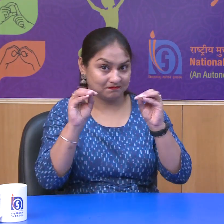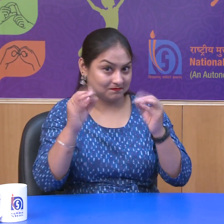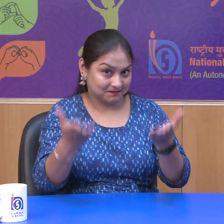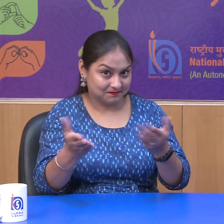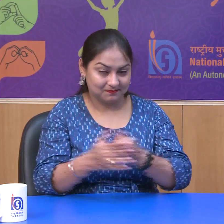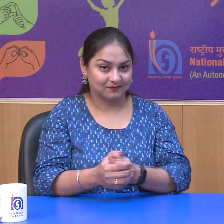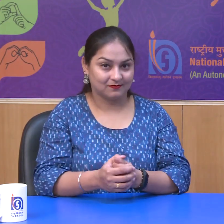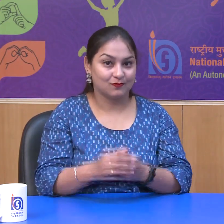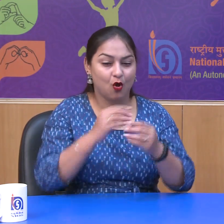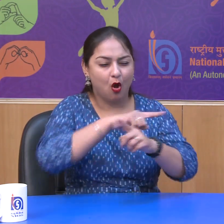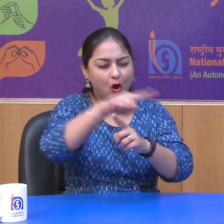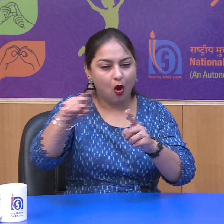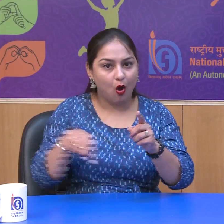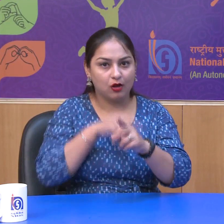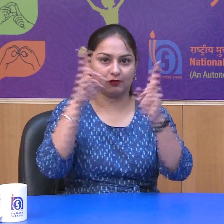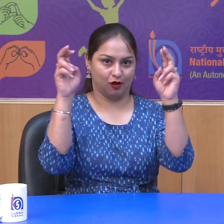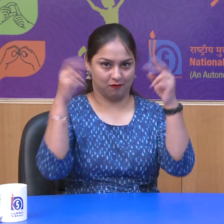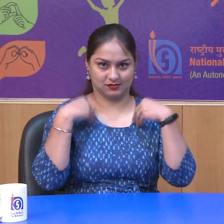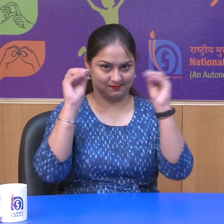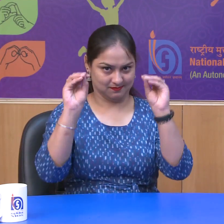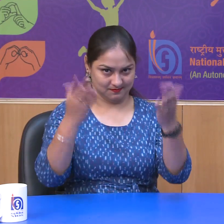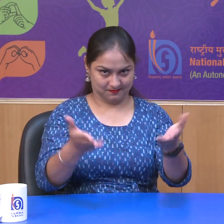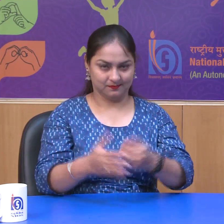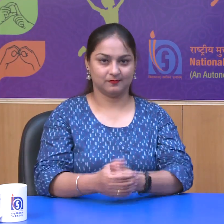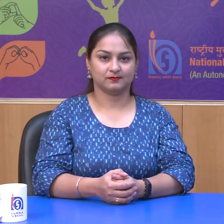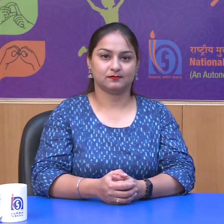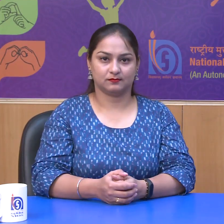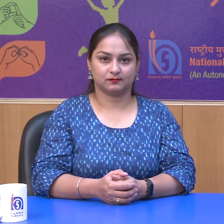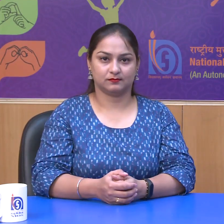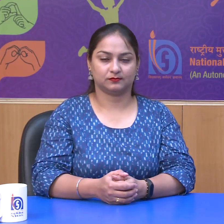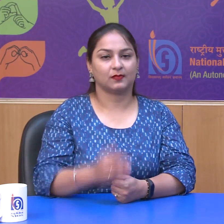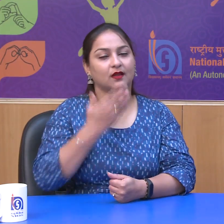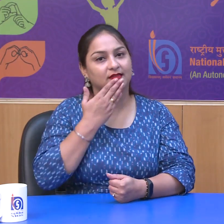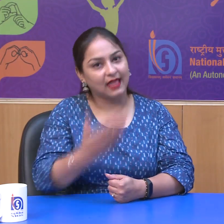topics well. Thank you for watching.